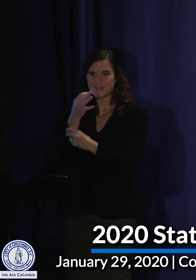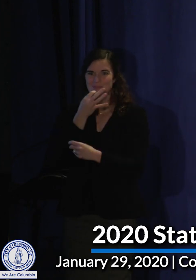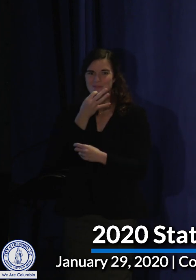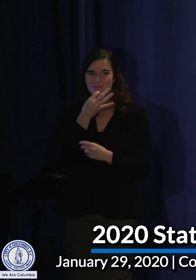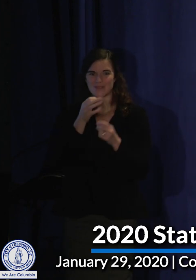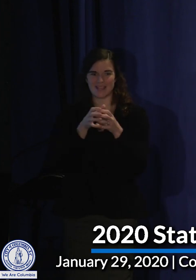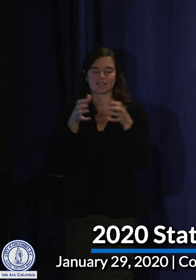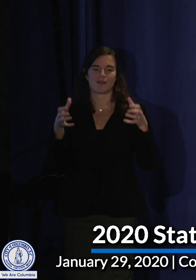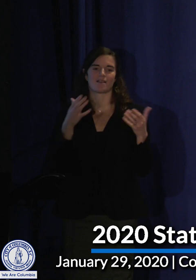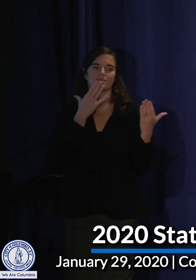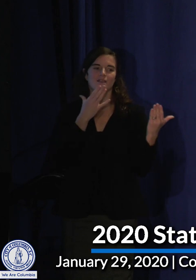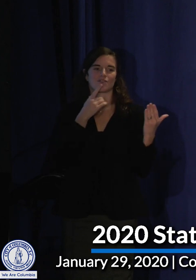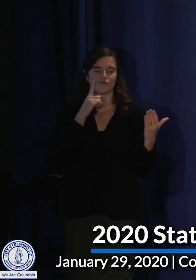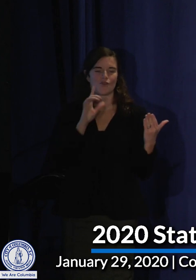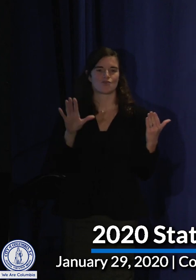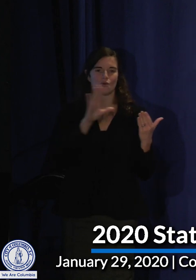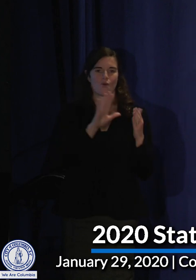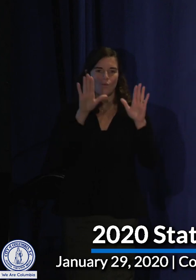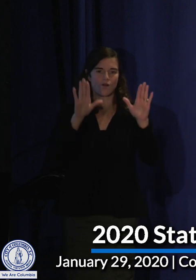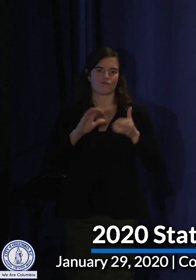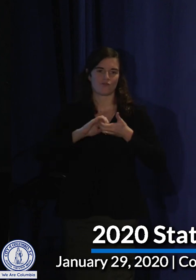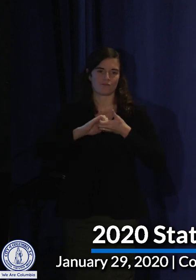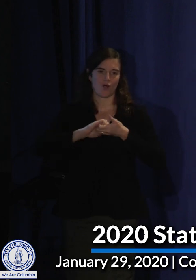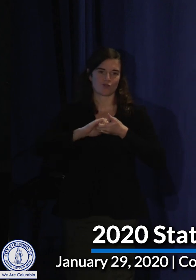Thank them for their incredible partnership.